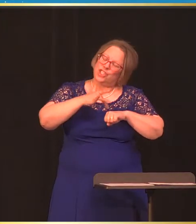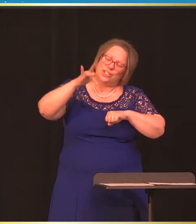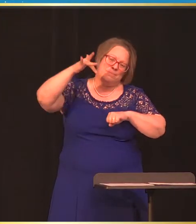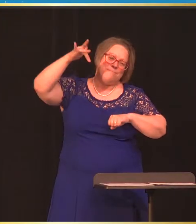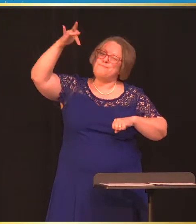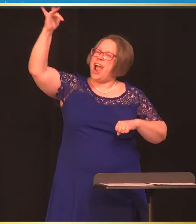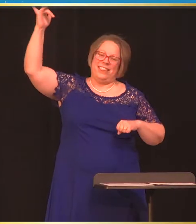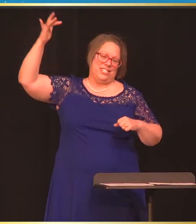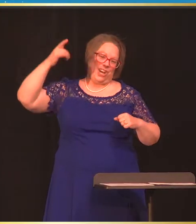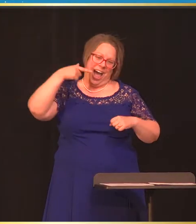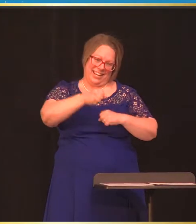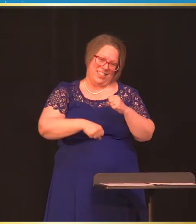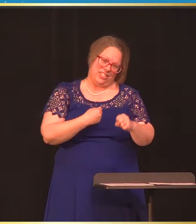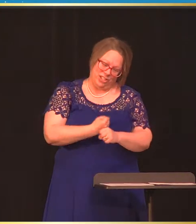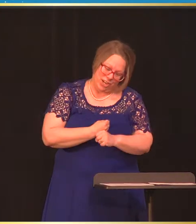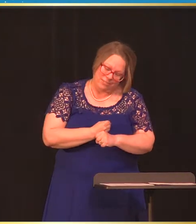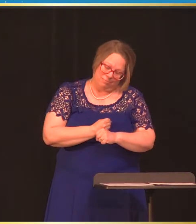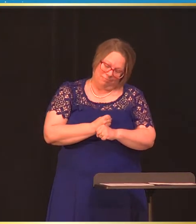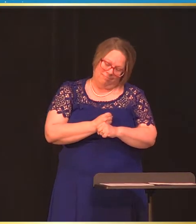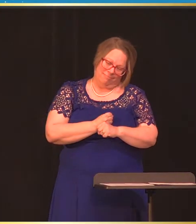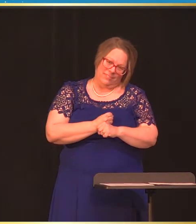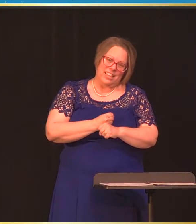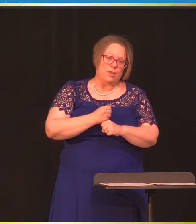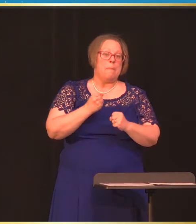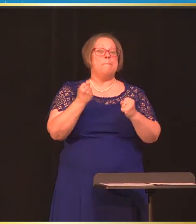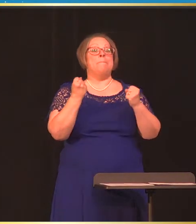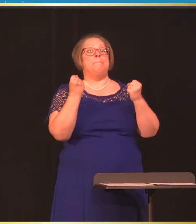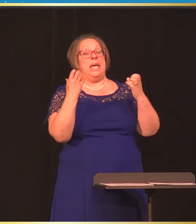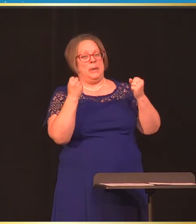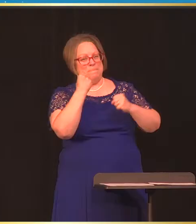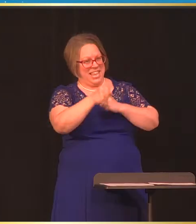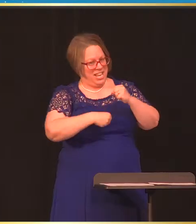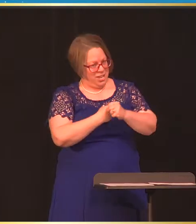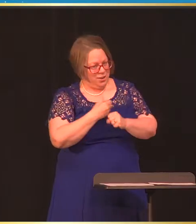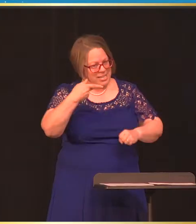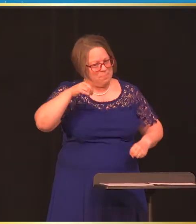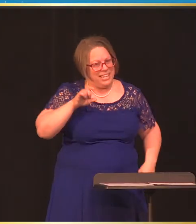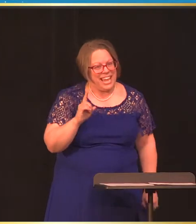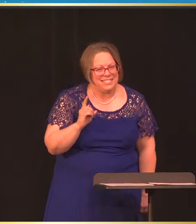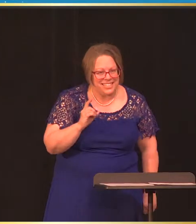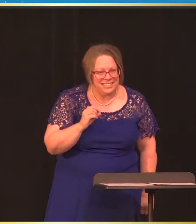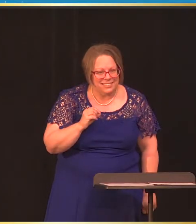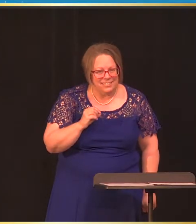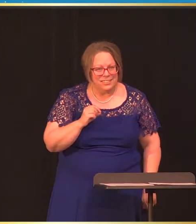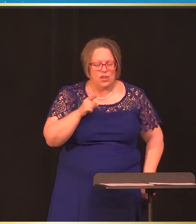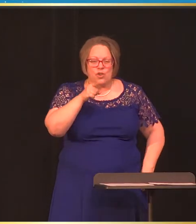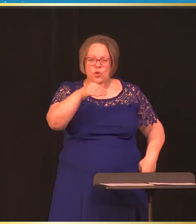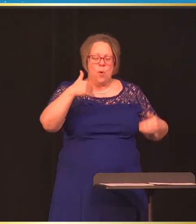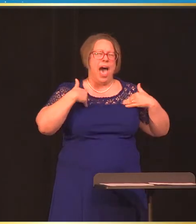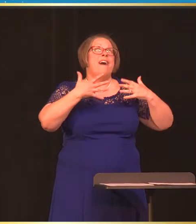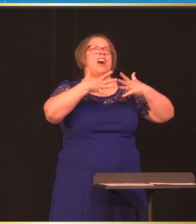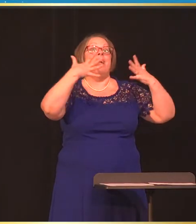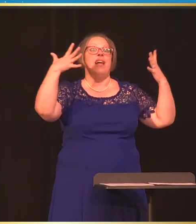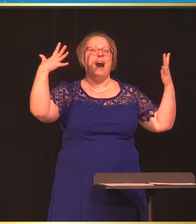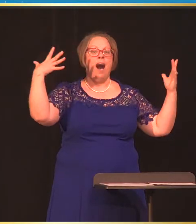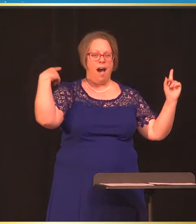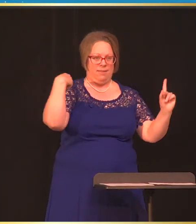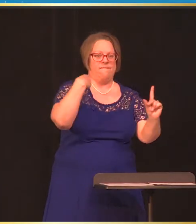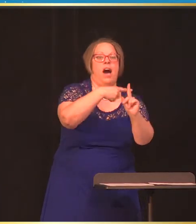You have you've been a bright shining star this year, and for many of the years that you've spent at